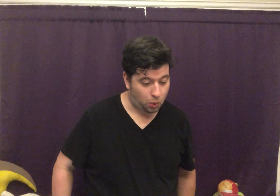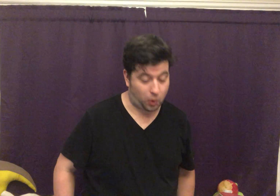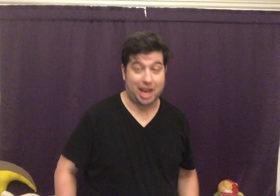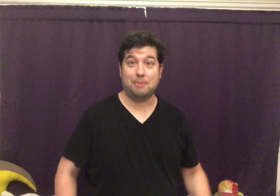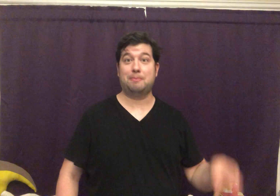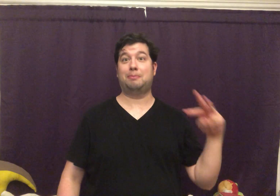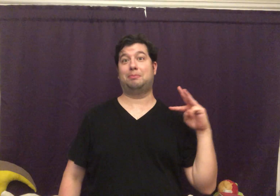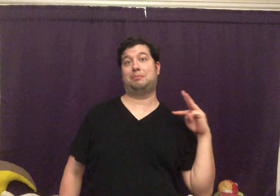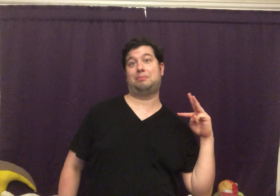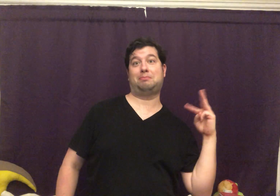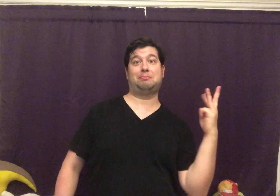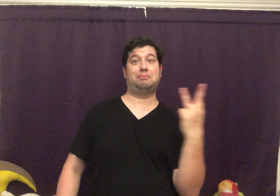We